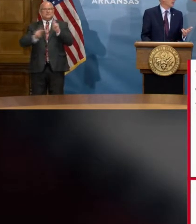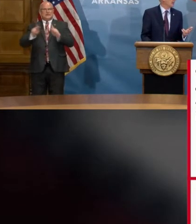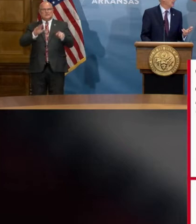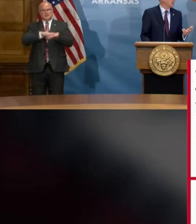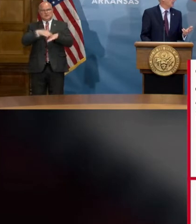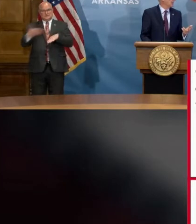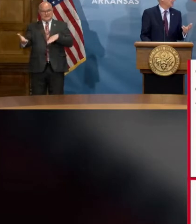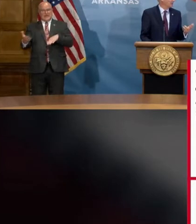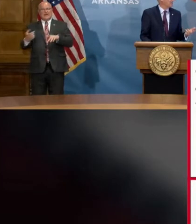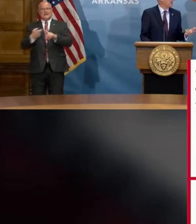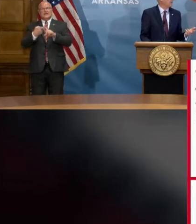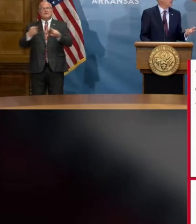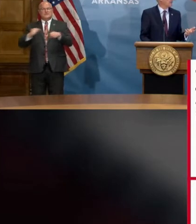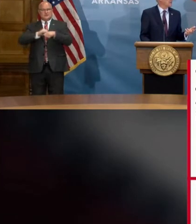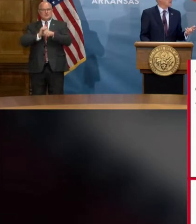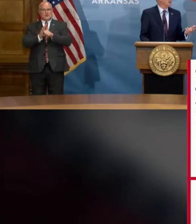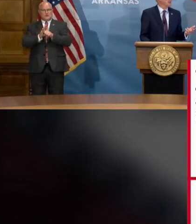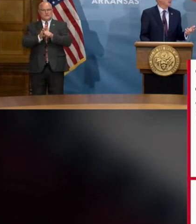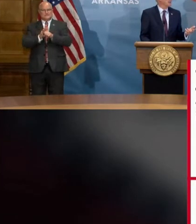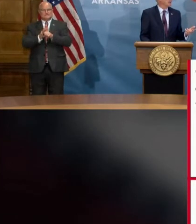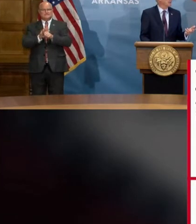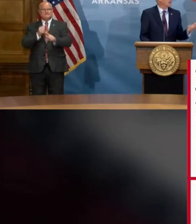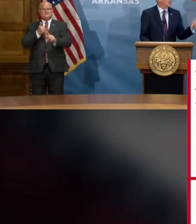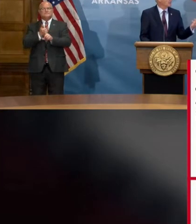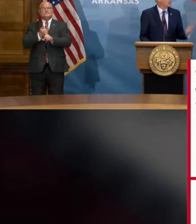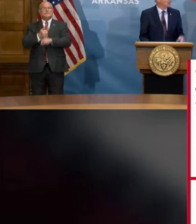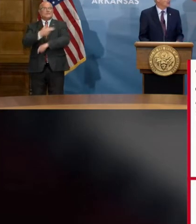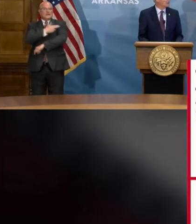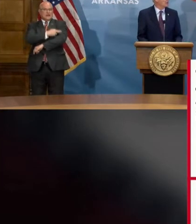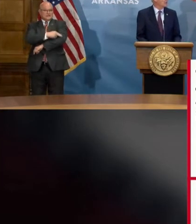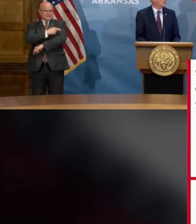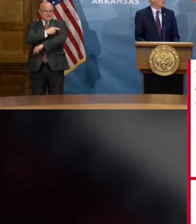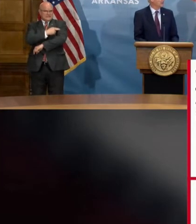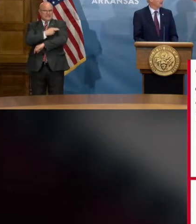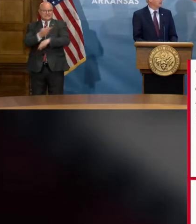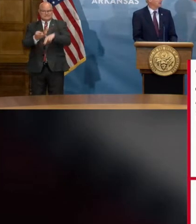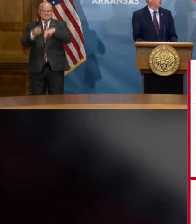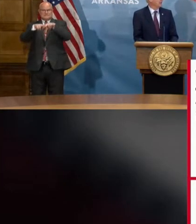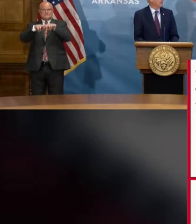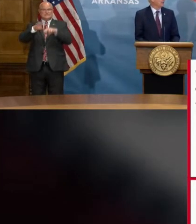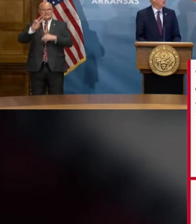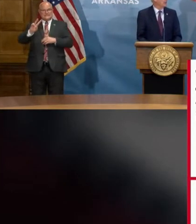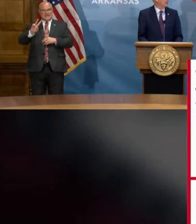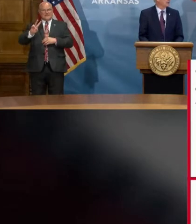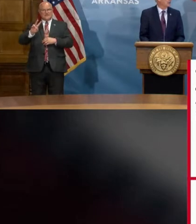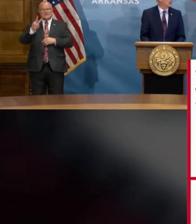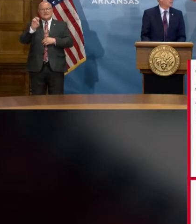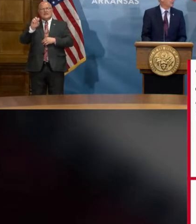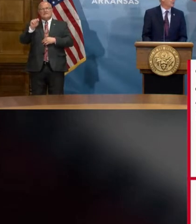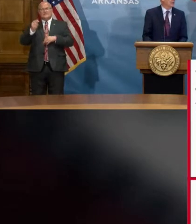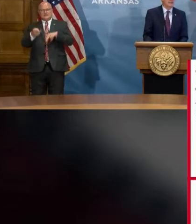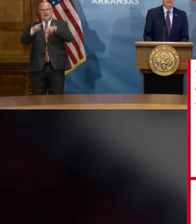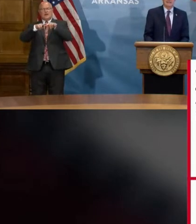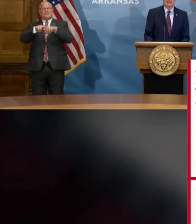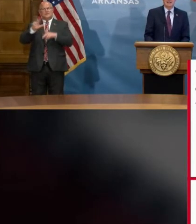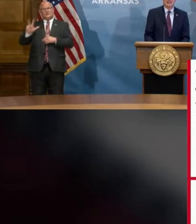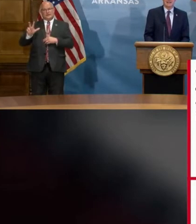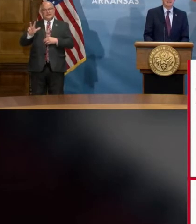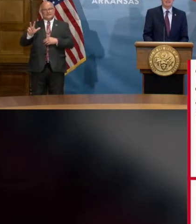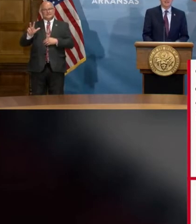who have died from this. And hospitalizations are up 7 and ventilators are up